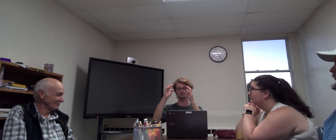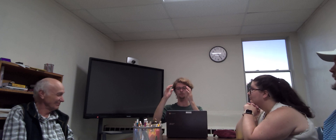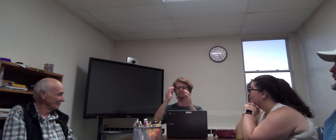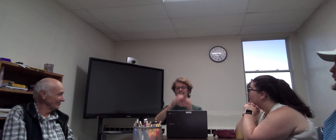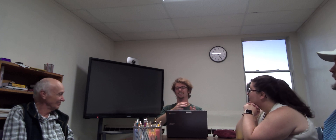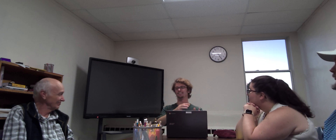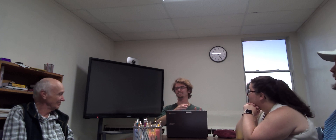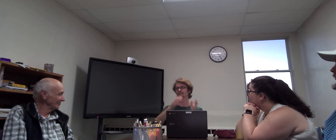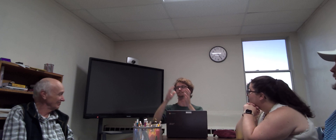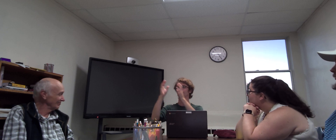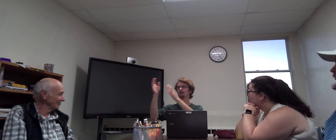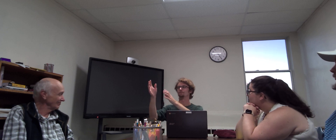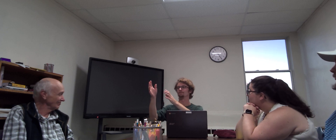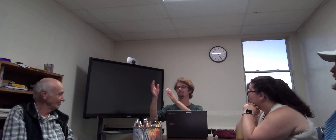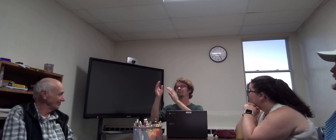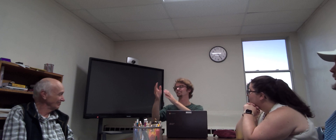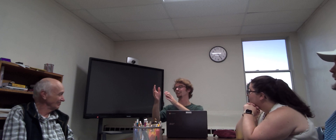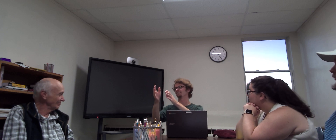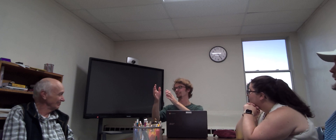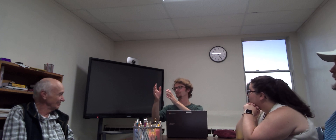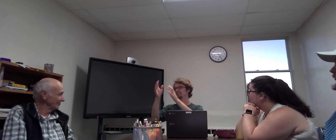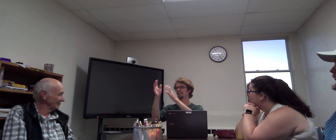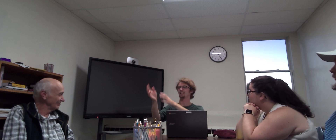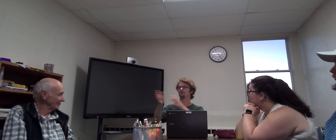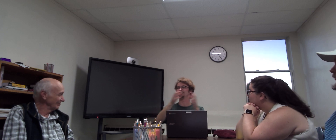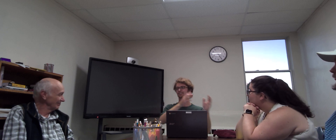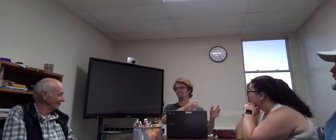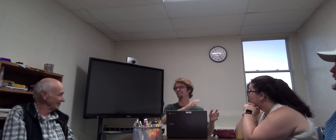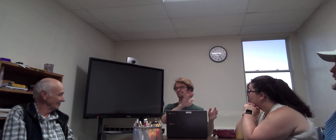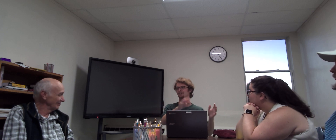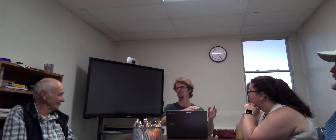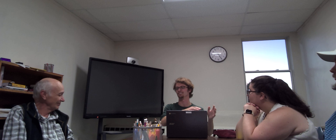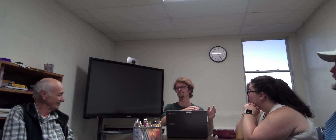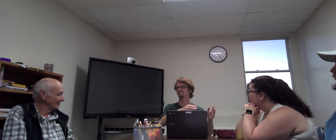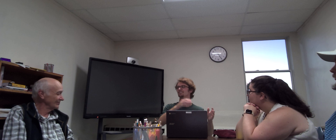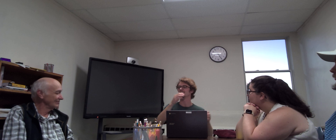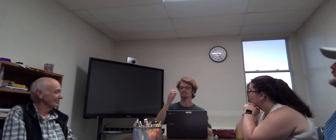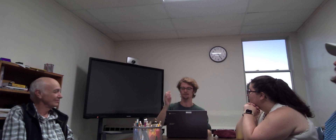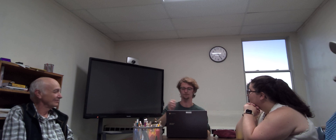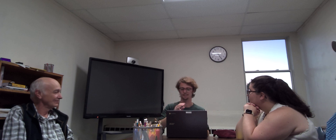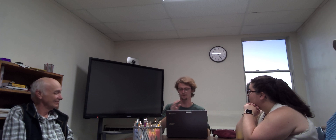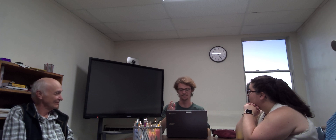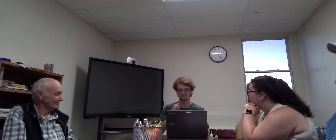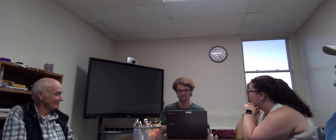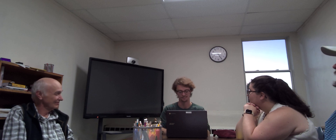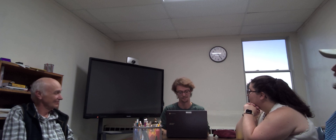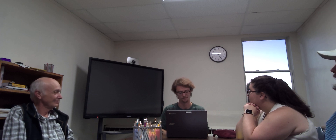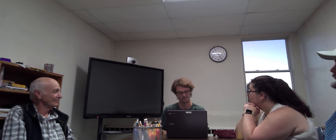we got ASL from French Sign Language. It came here in the 1800s, so that's why it's very similar.